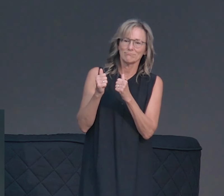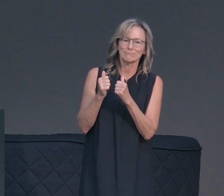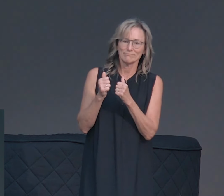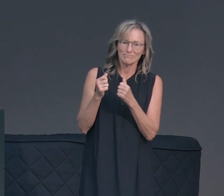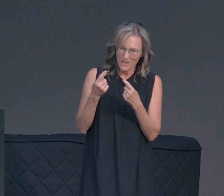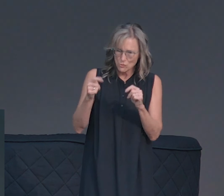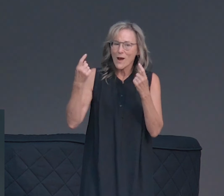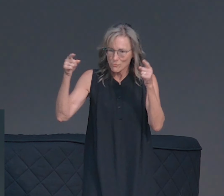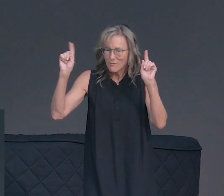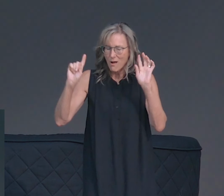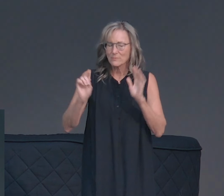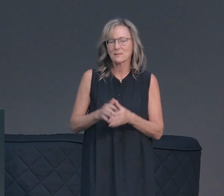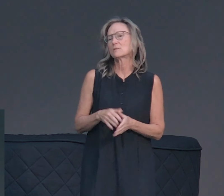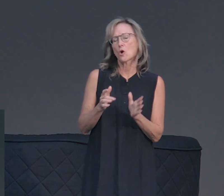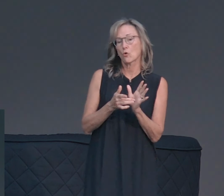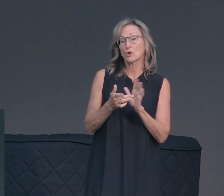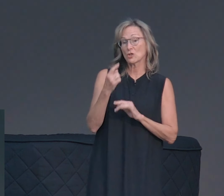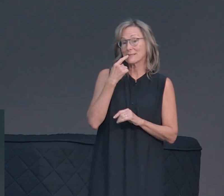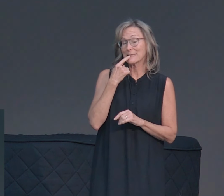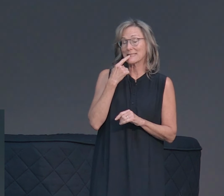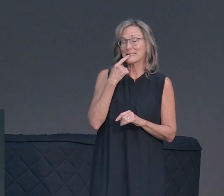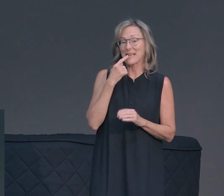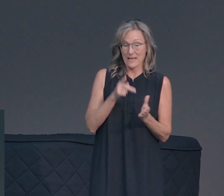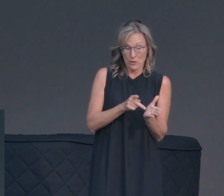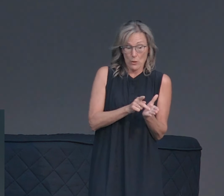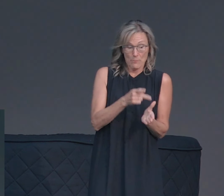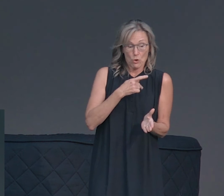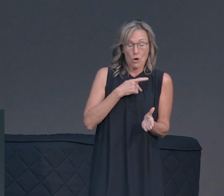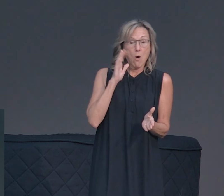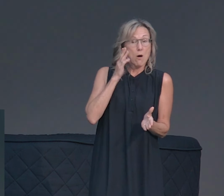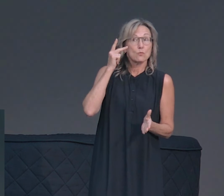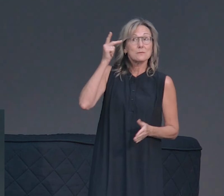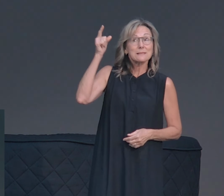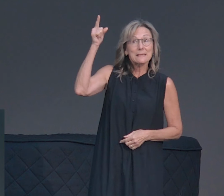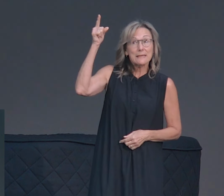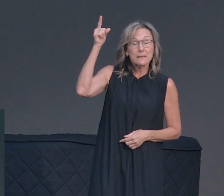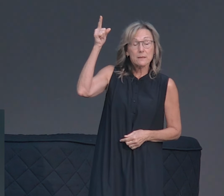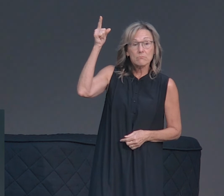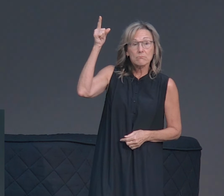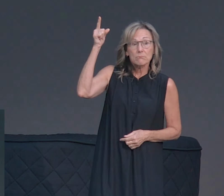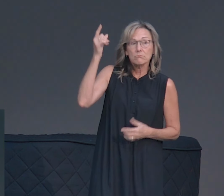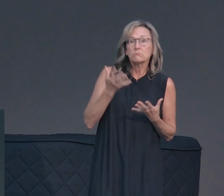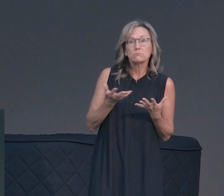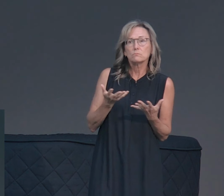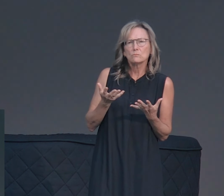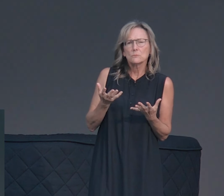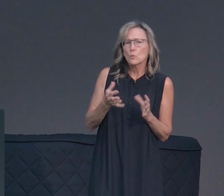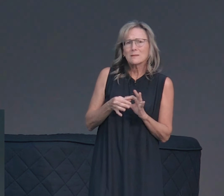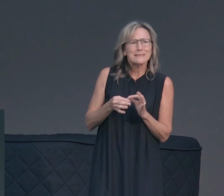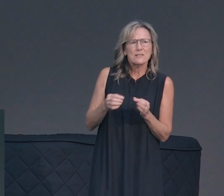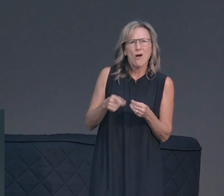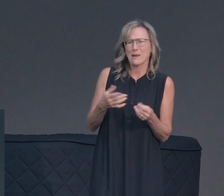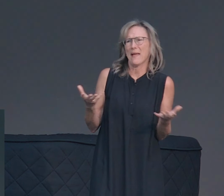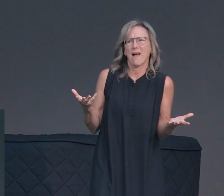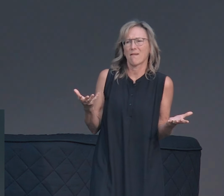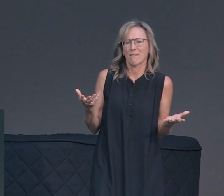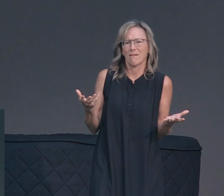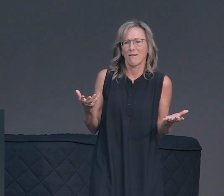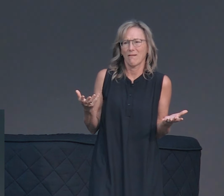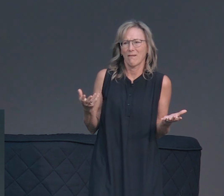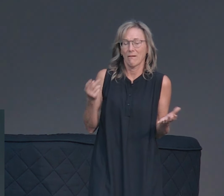When Jesus says these words, the pure in heart will see God, he's not referring to seeing